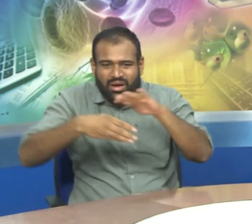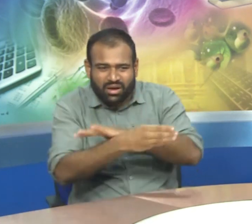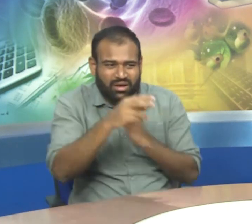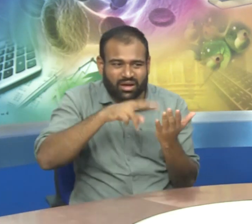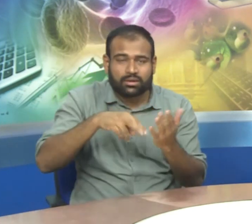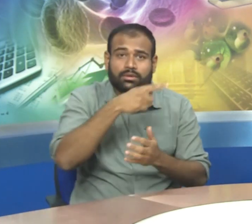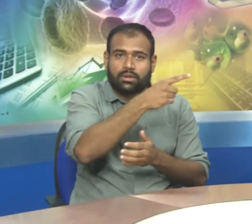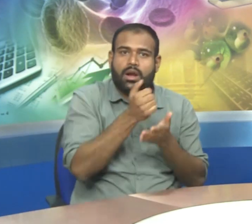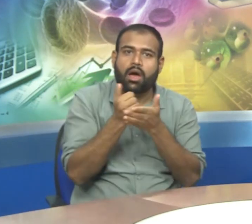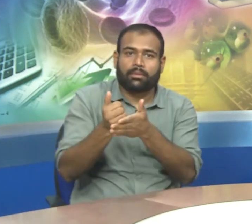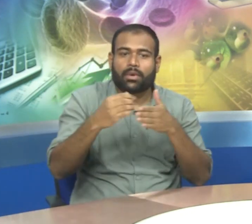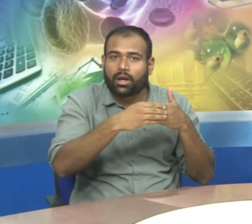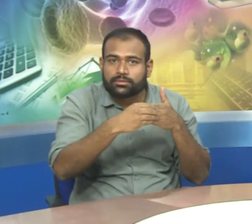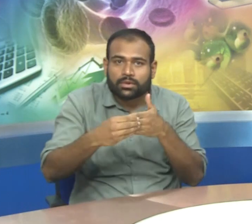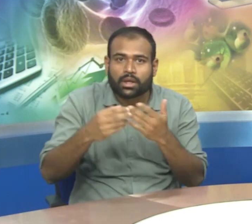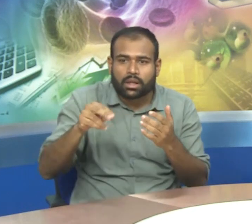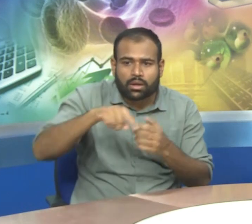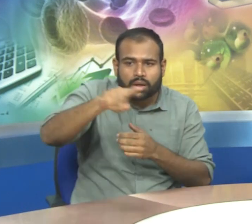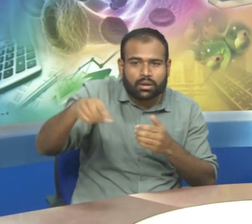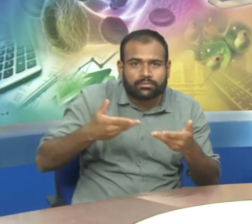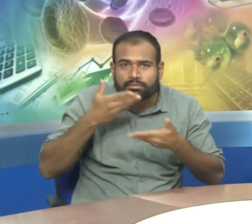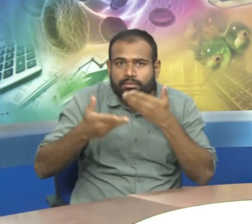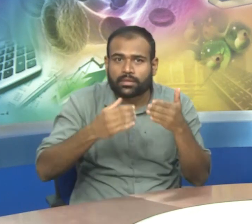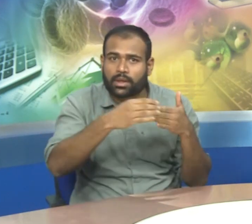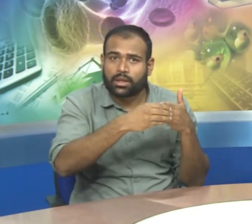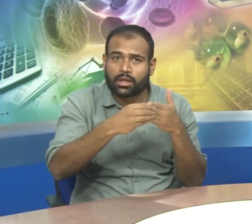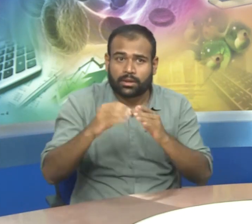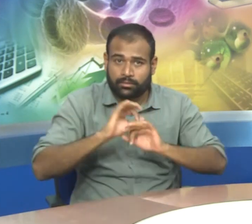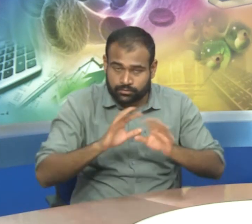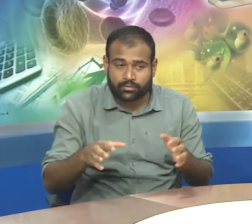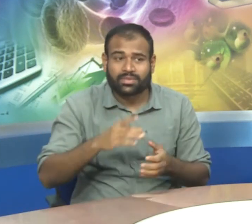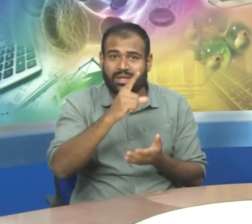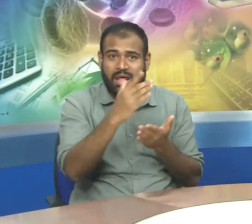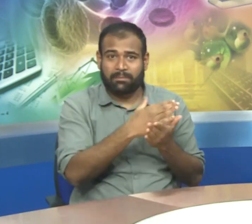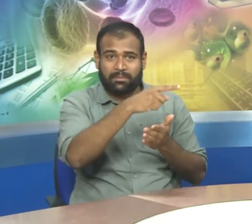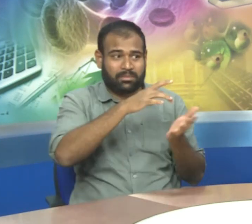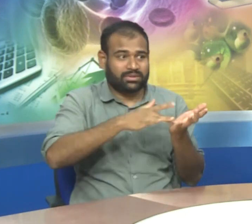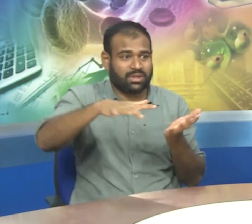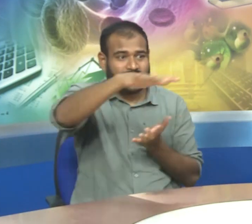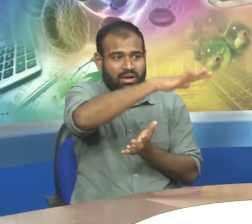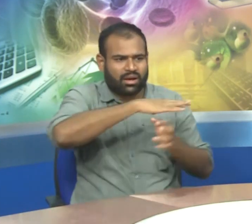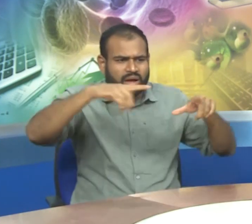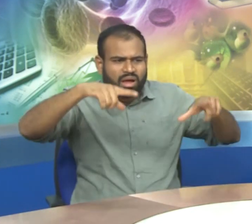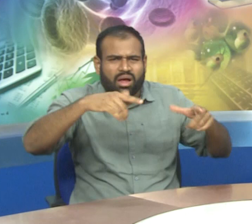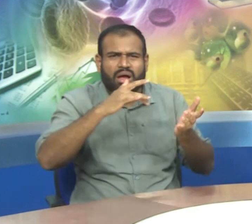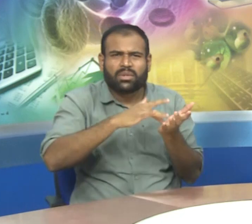Readers need directional guidance, and they all need to know the general layout of the